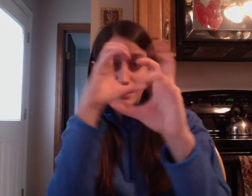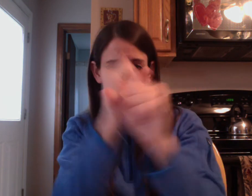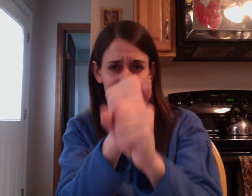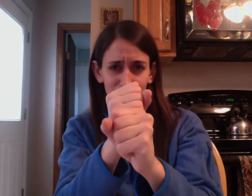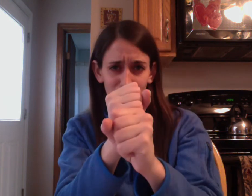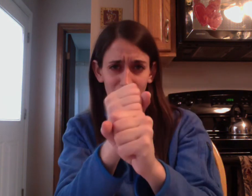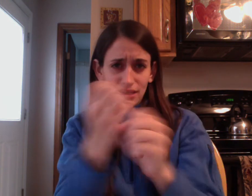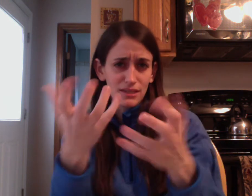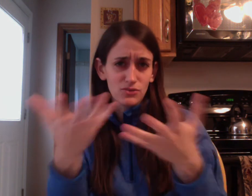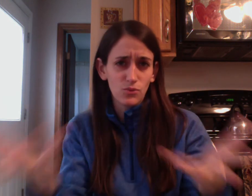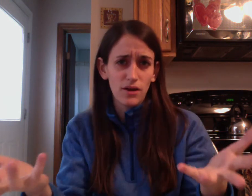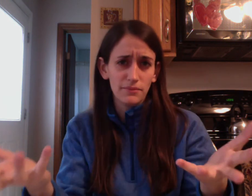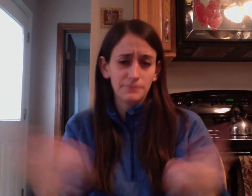fascinated by is what?